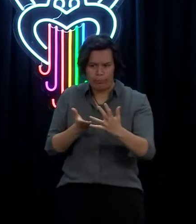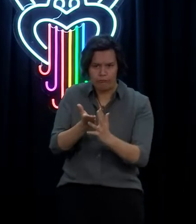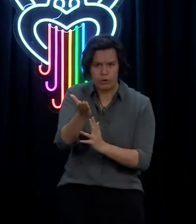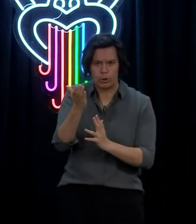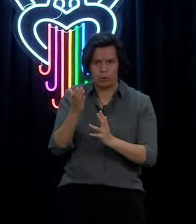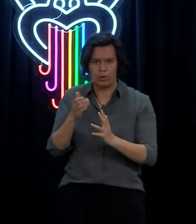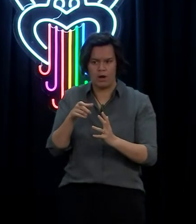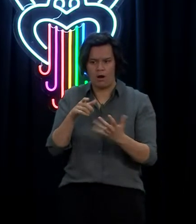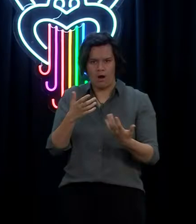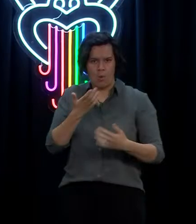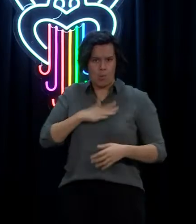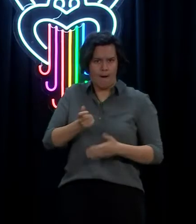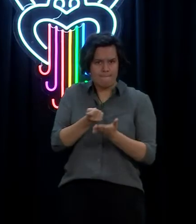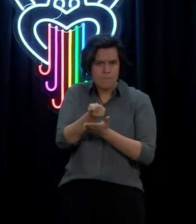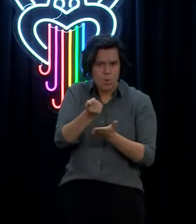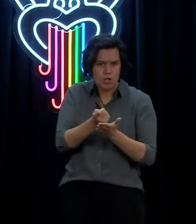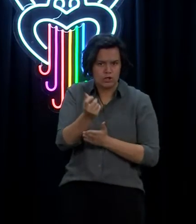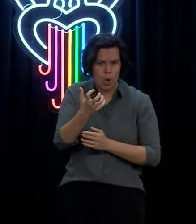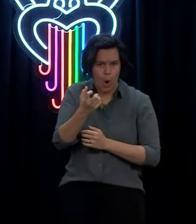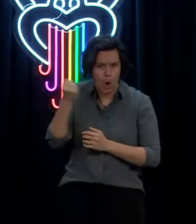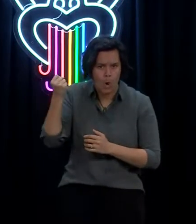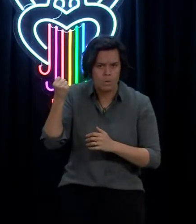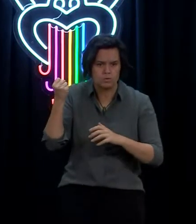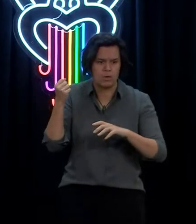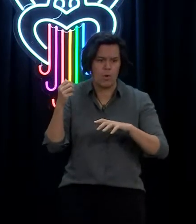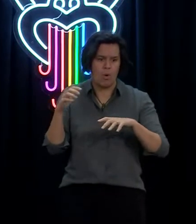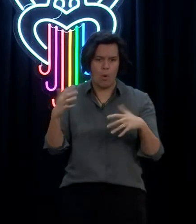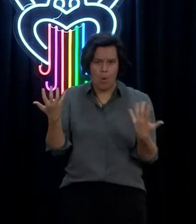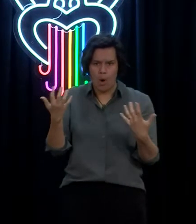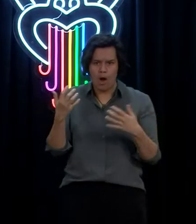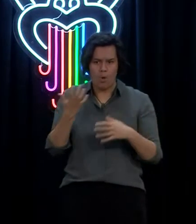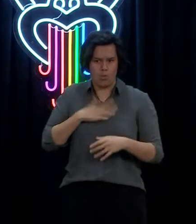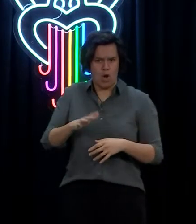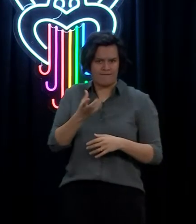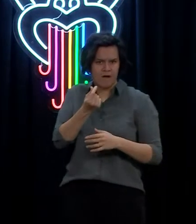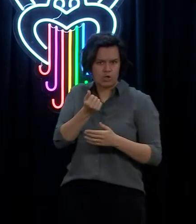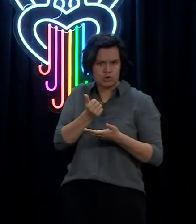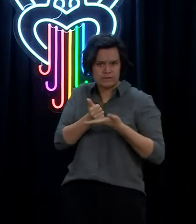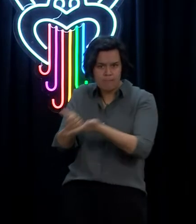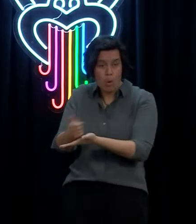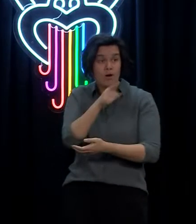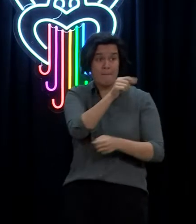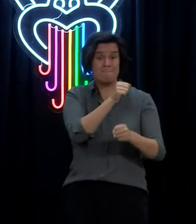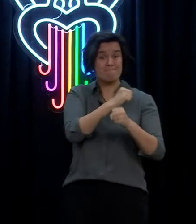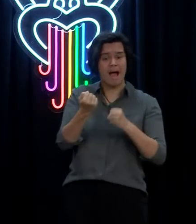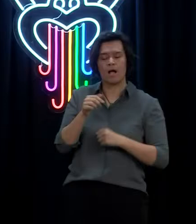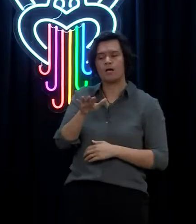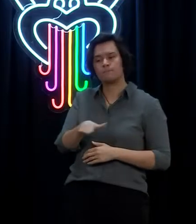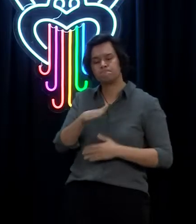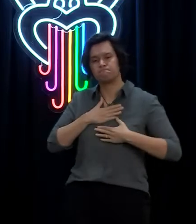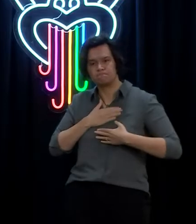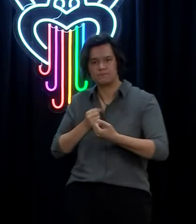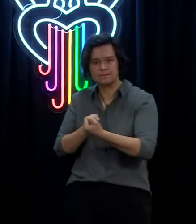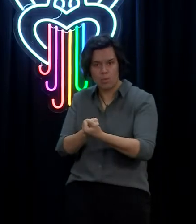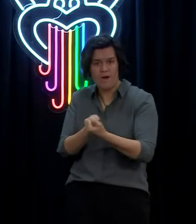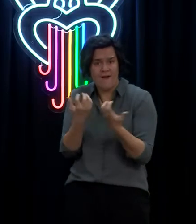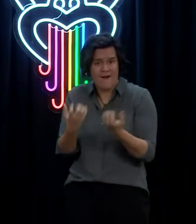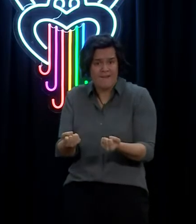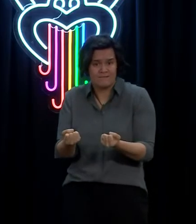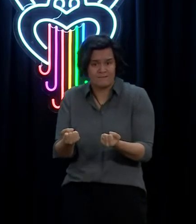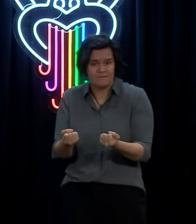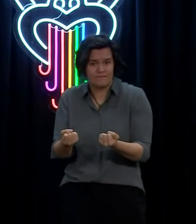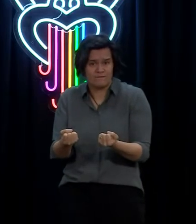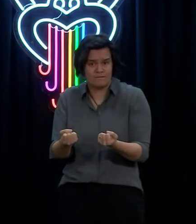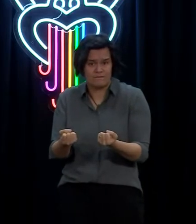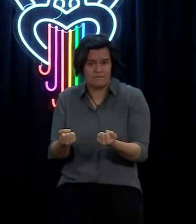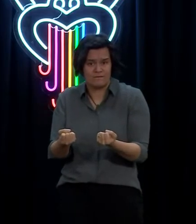other ability to alleviate financial stress. They are continuing to listen to those people and respond to them. And right